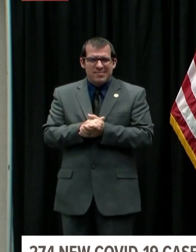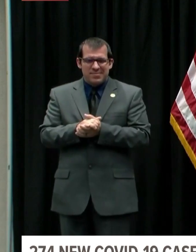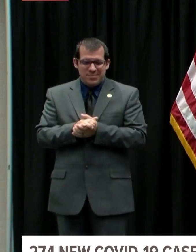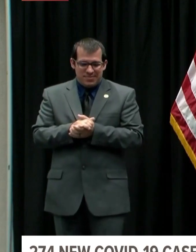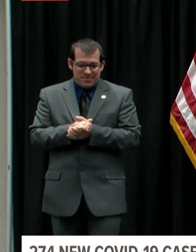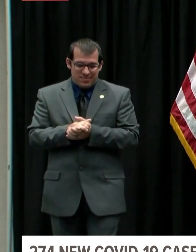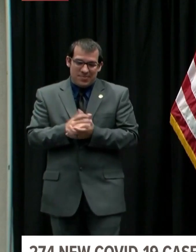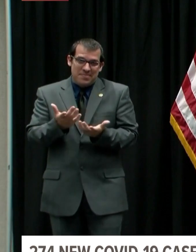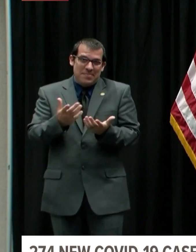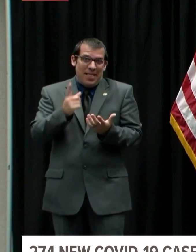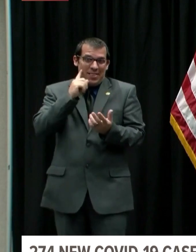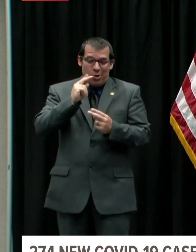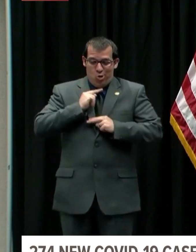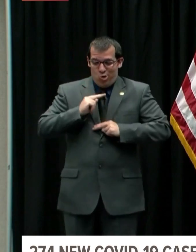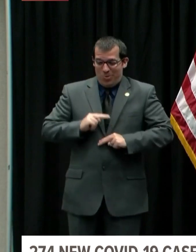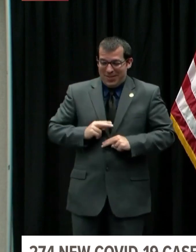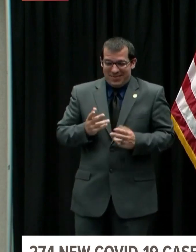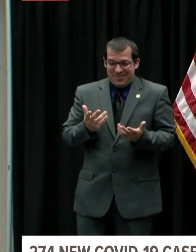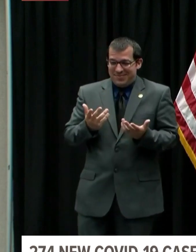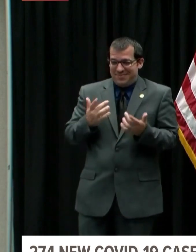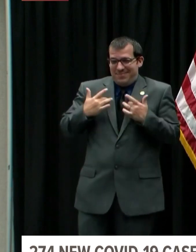Well, it's human nature,